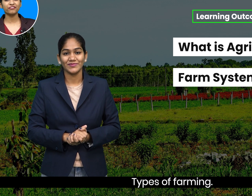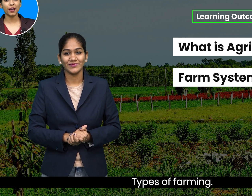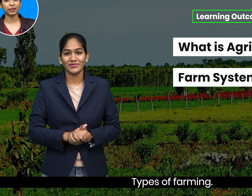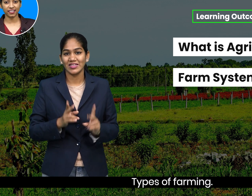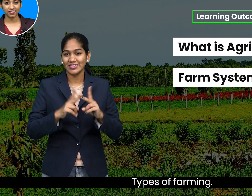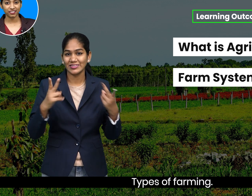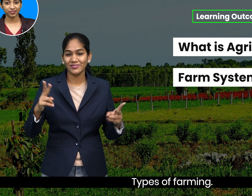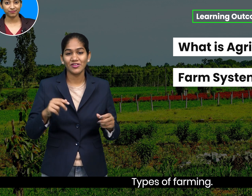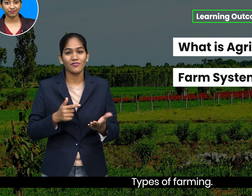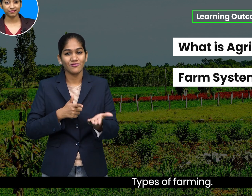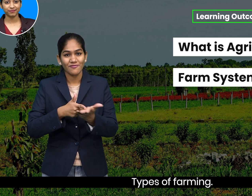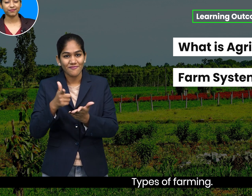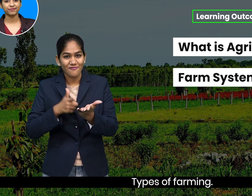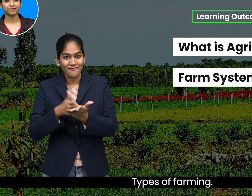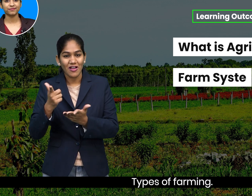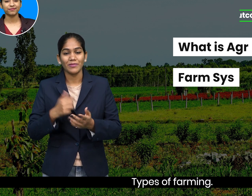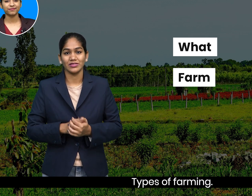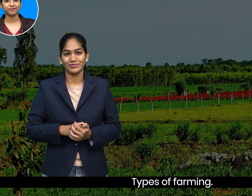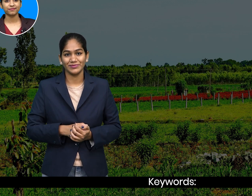types of farming,